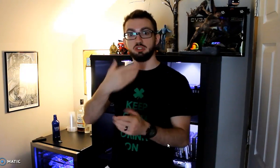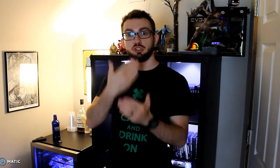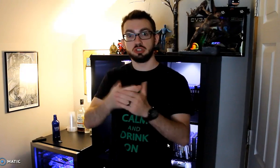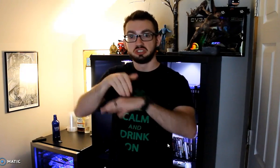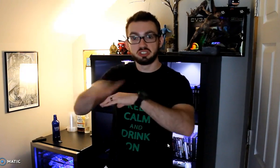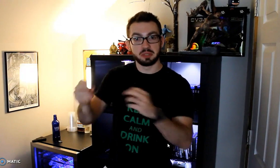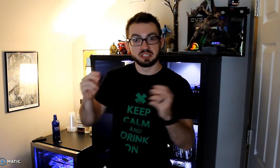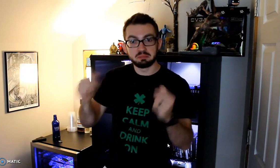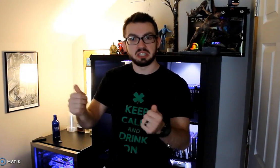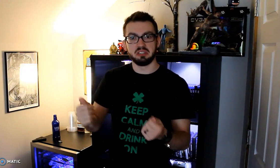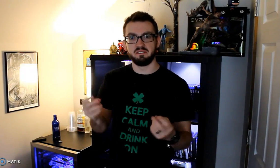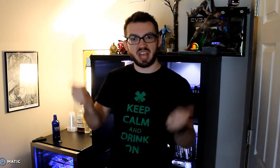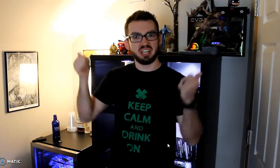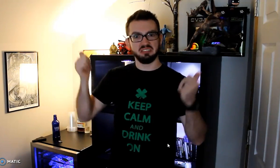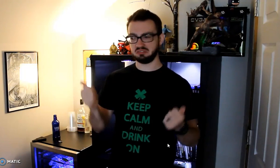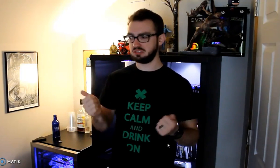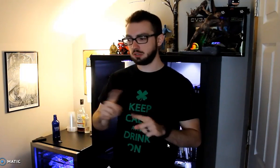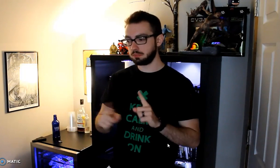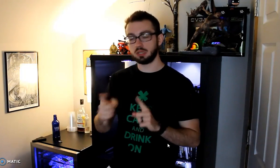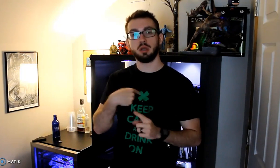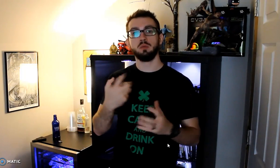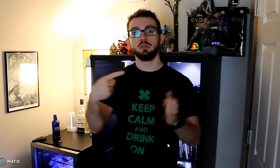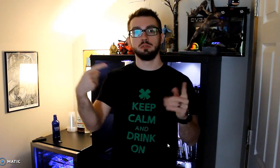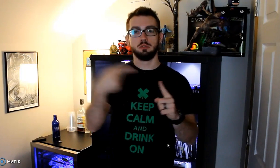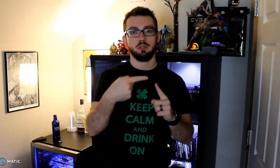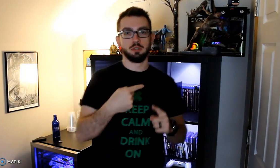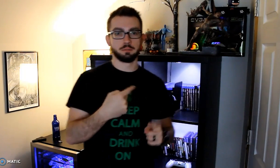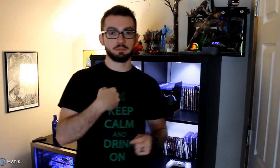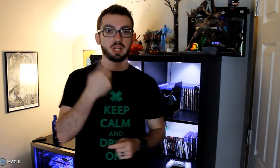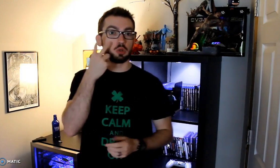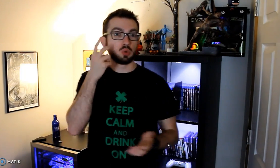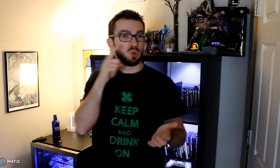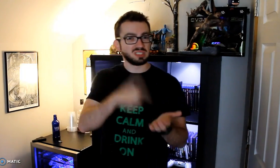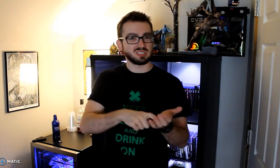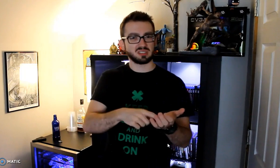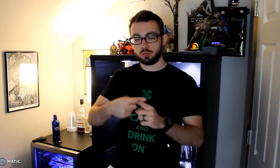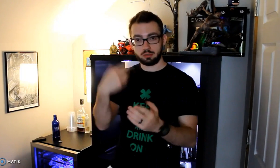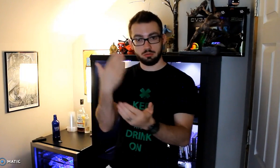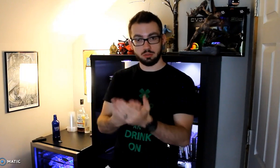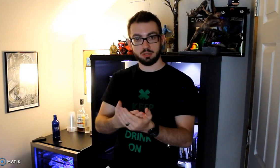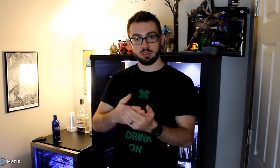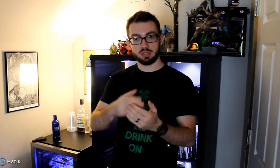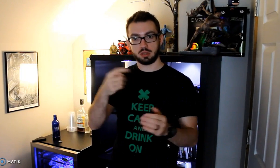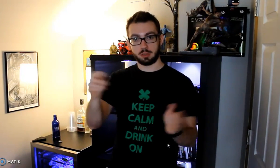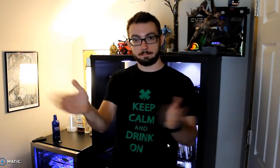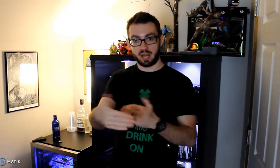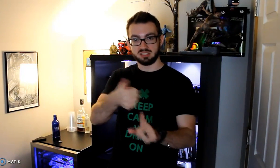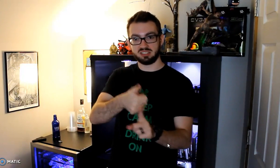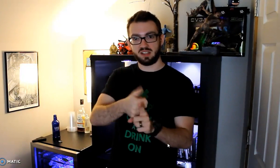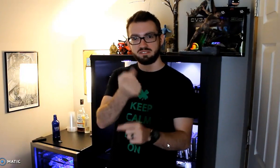$195, Okay. And they sent it to me really quickly, which was awesome. But I